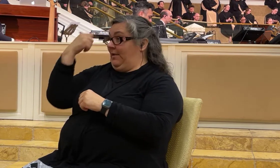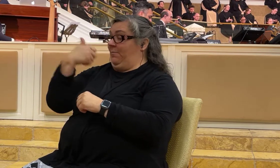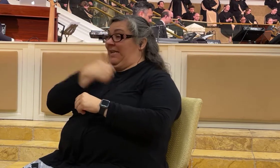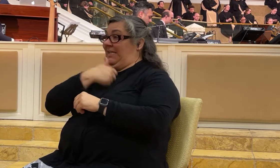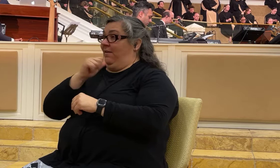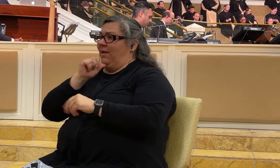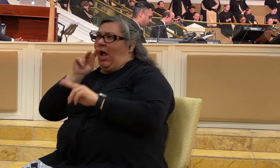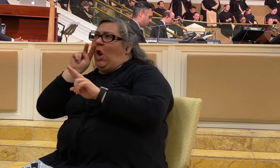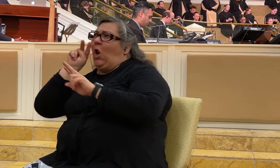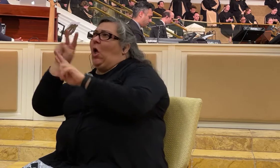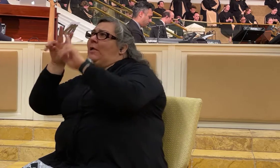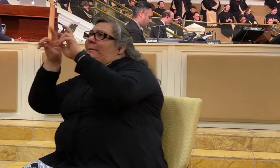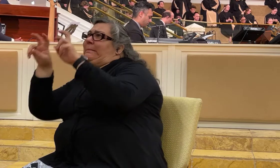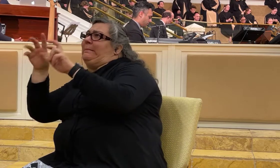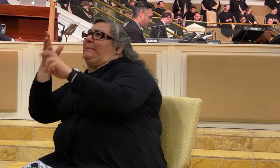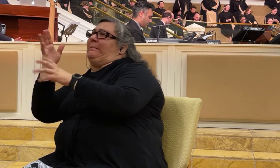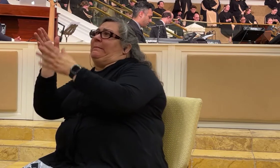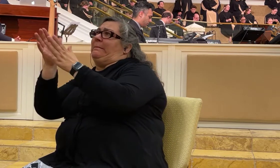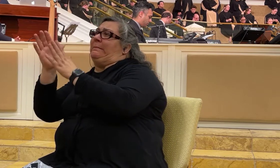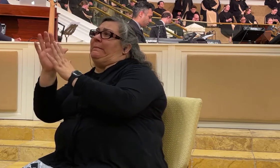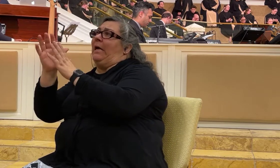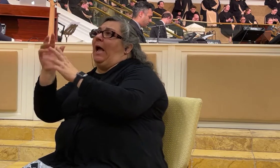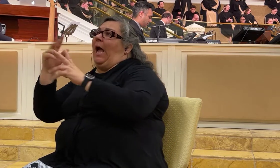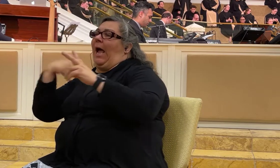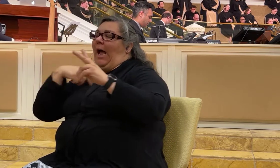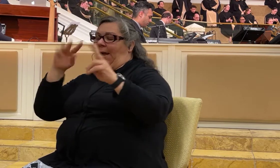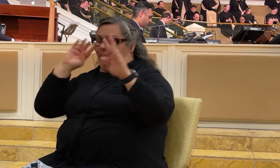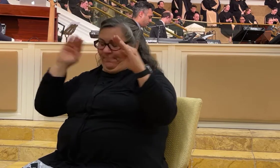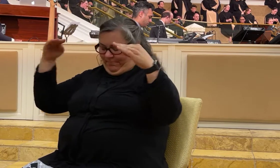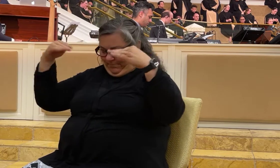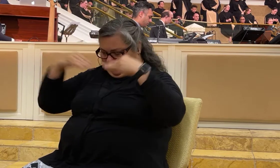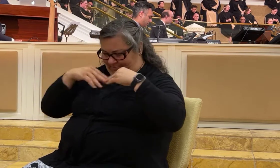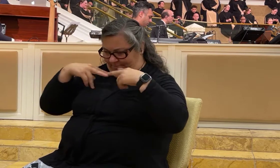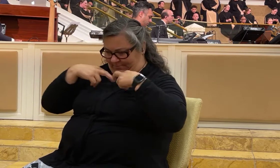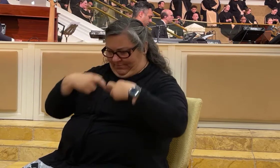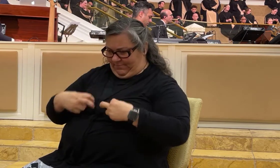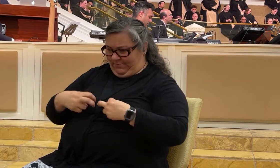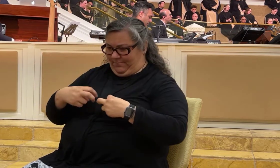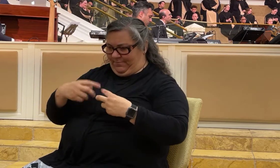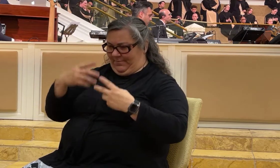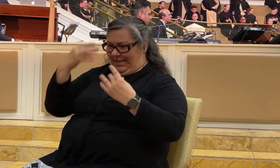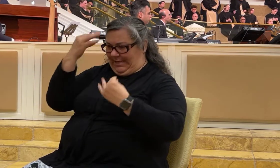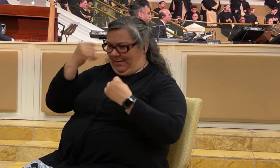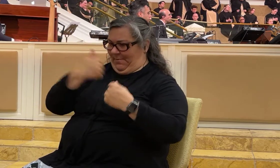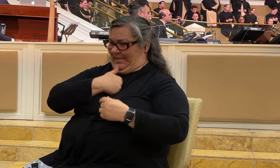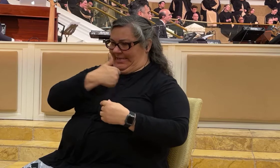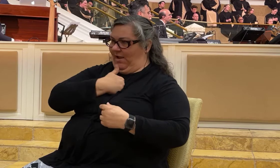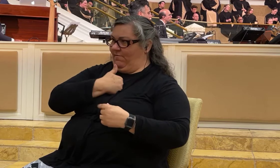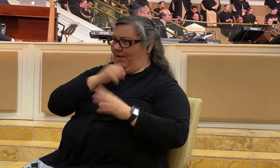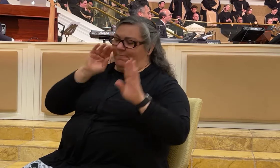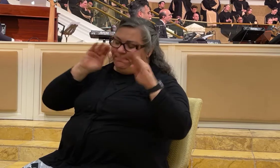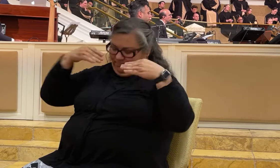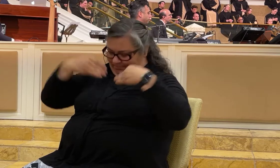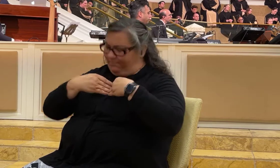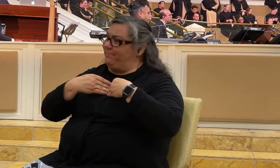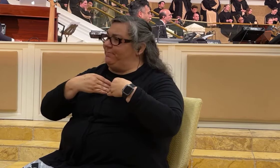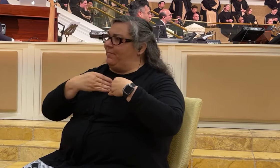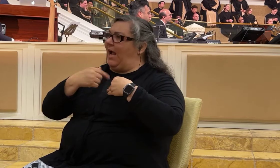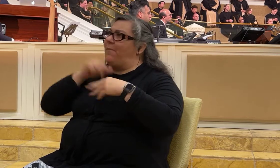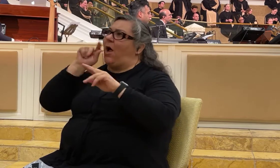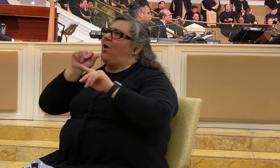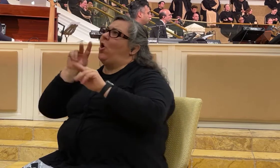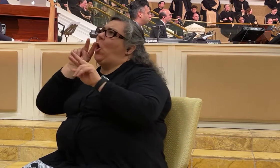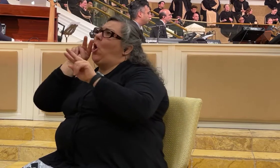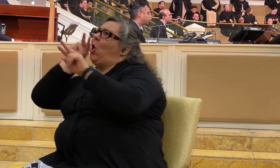not looking, I'm myopic at that point, I'm looking just at myself, and because I'm not looking